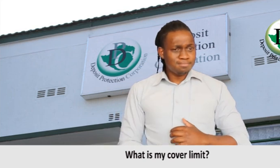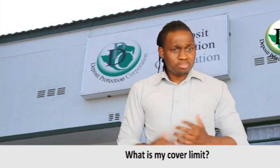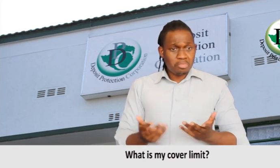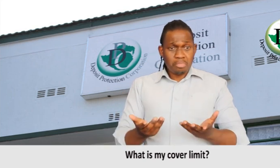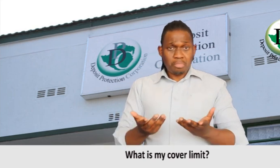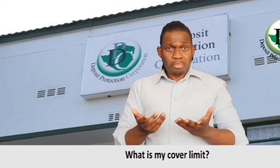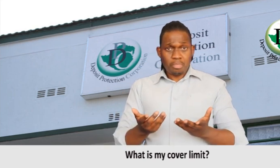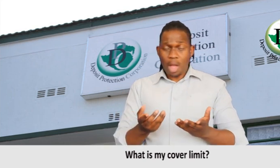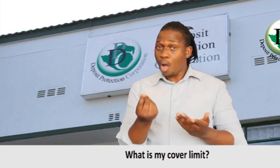What is my cover limit?